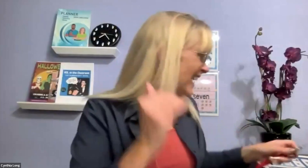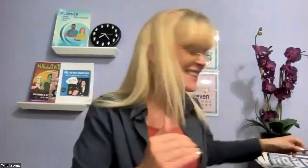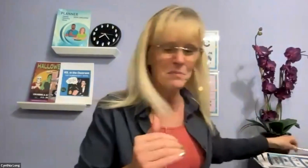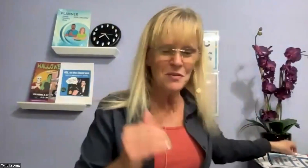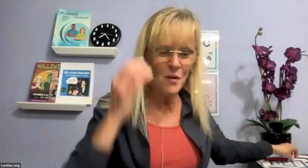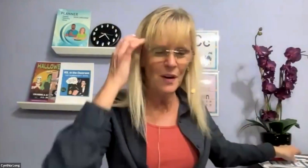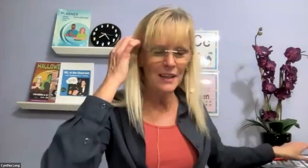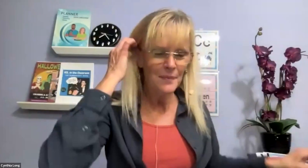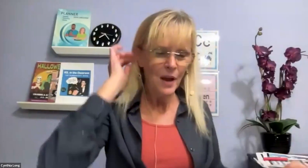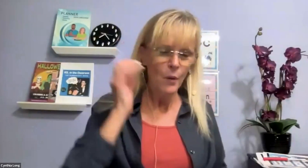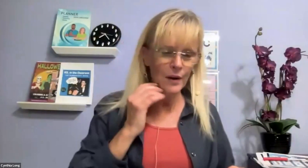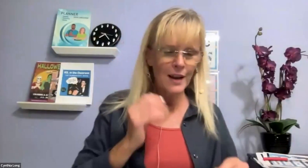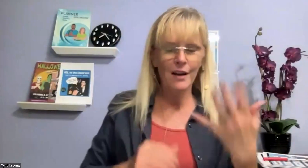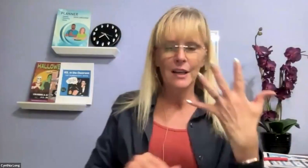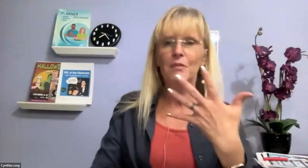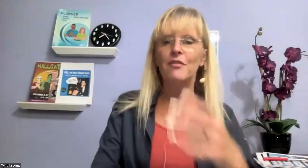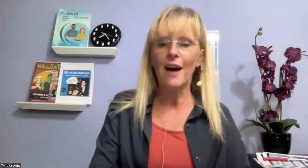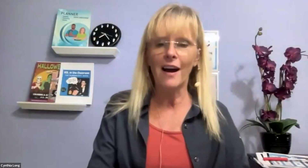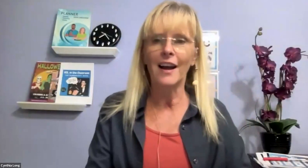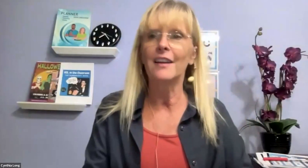Okay, let's move on. We are now at number 5.